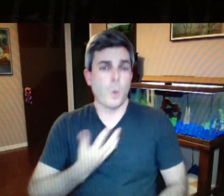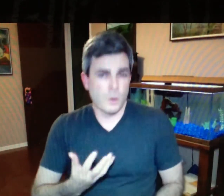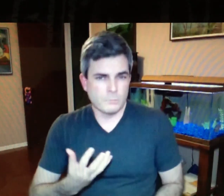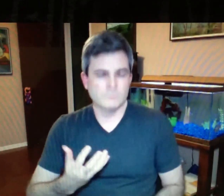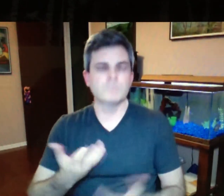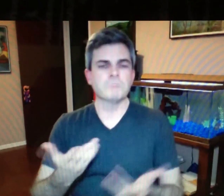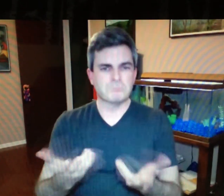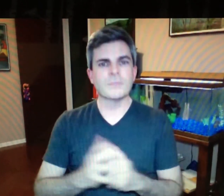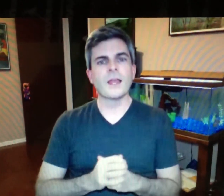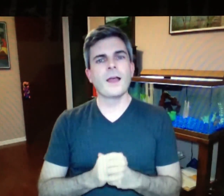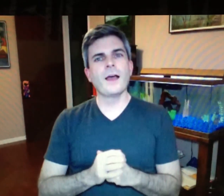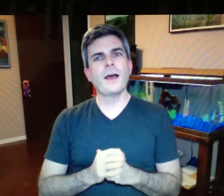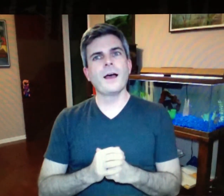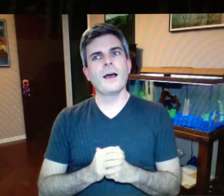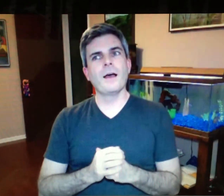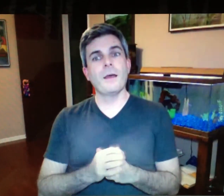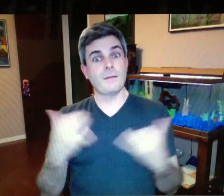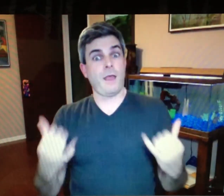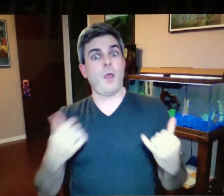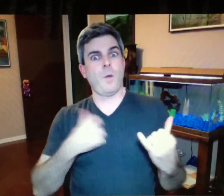vlogs. It was a poem that she had done.